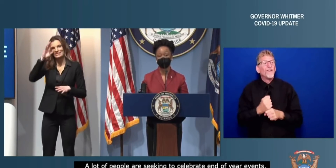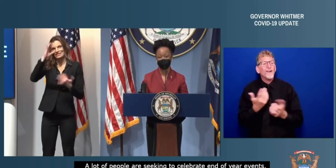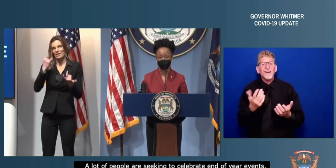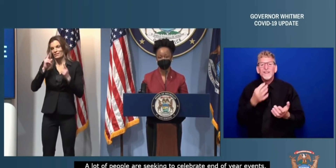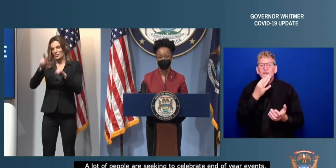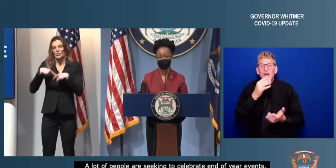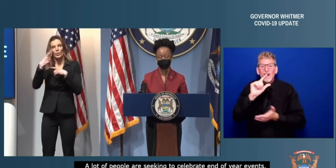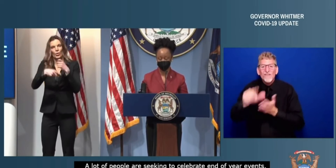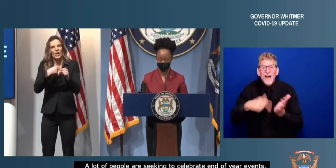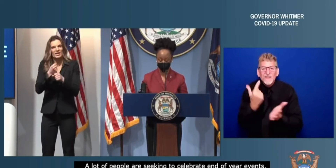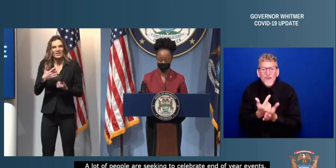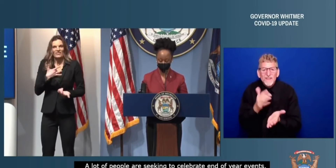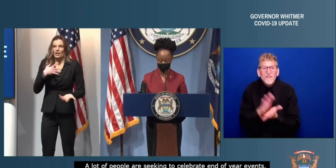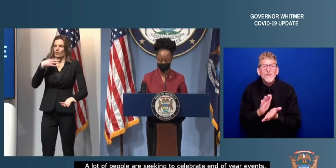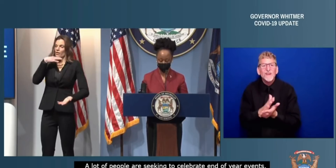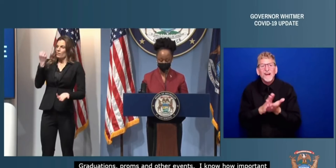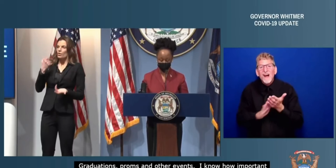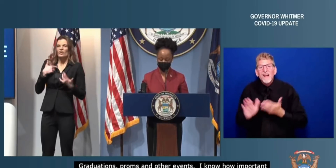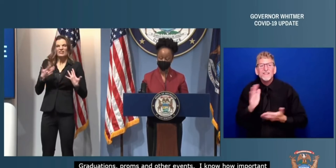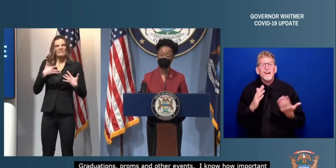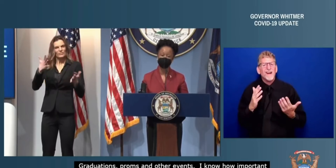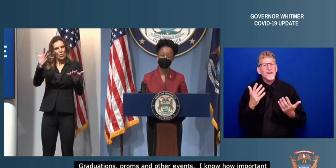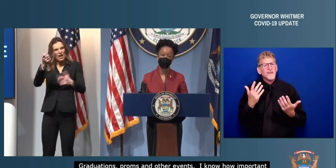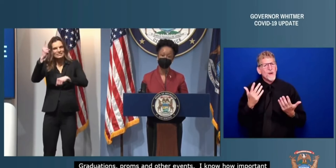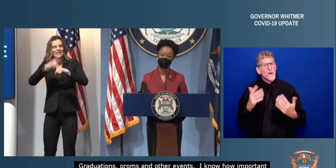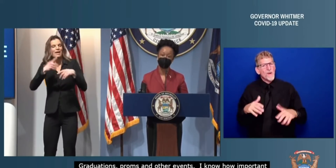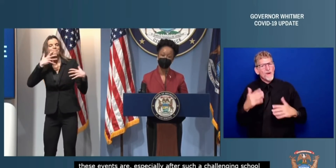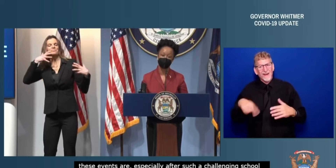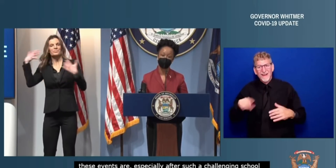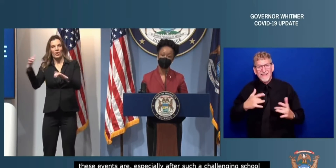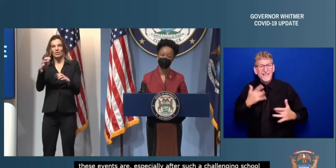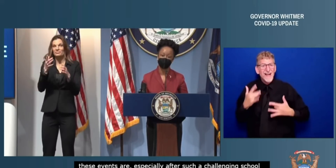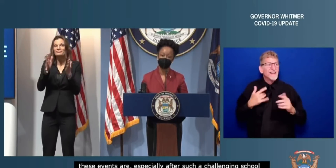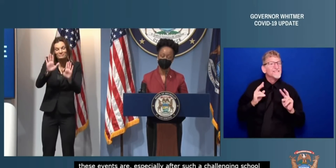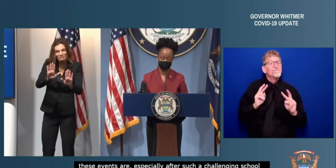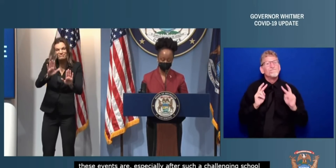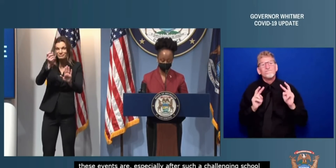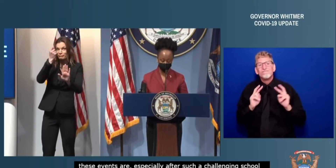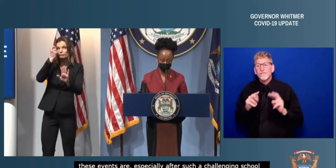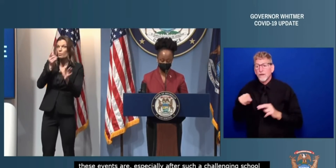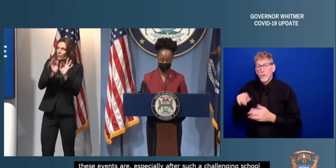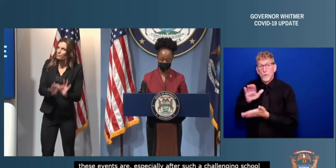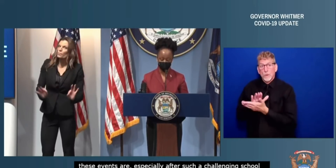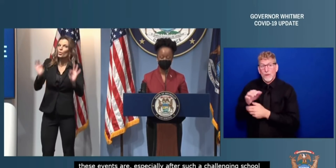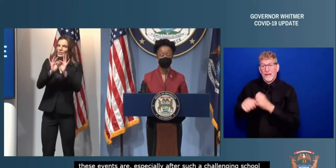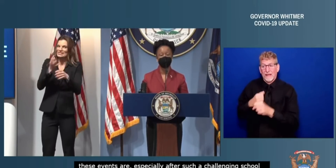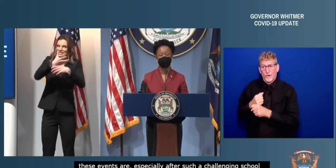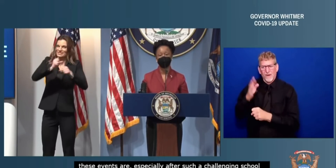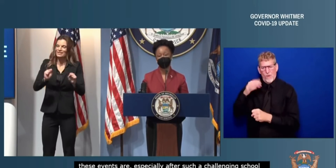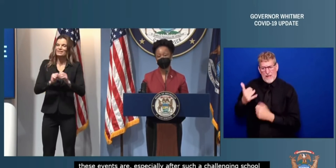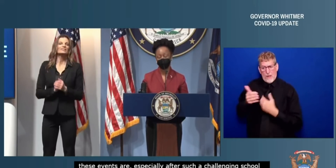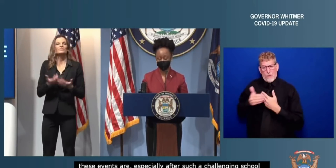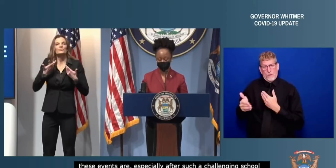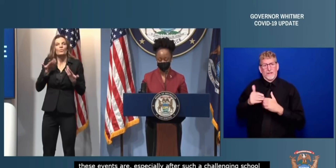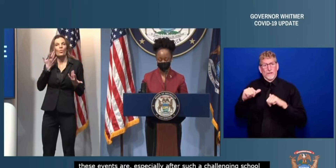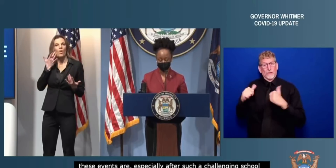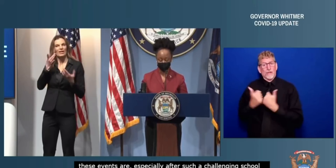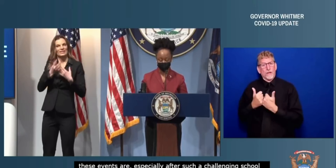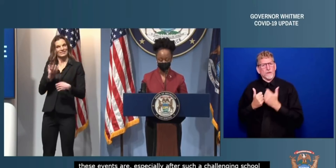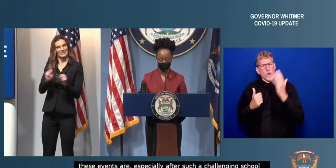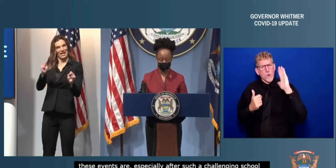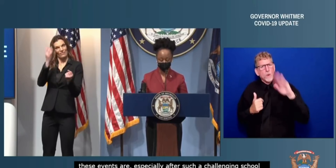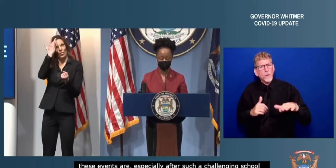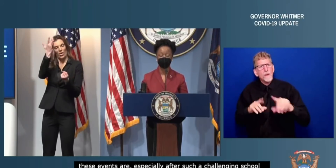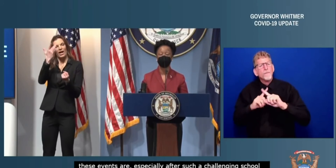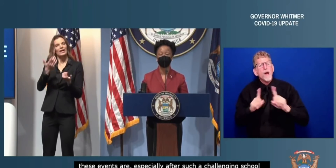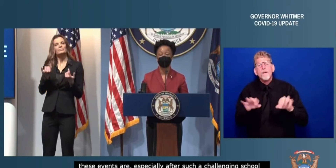such a challenging school year. But it's also really important that we do these things safely. We don't want any of these events to